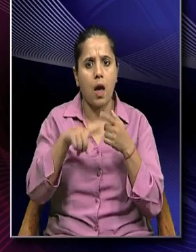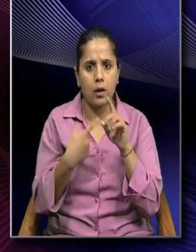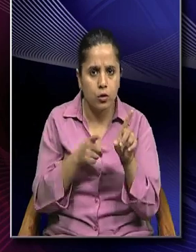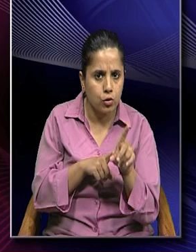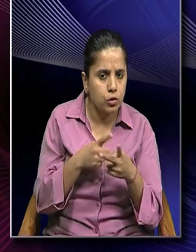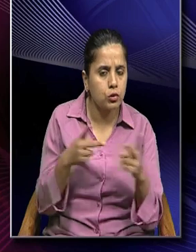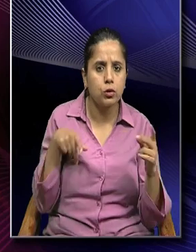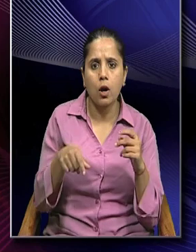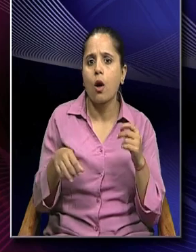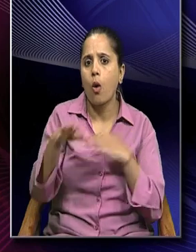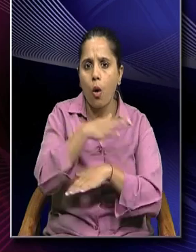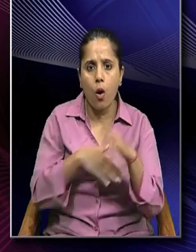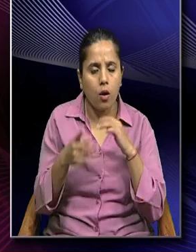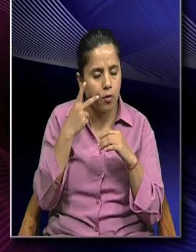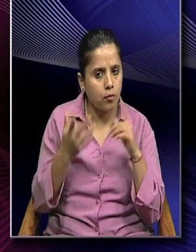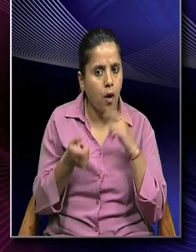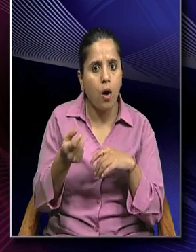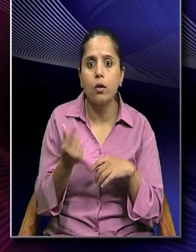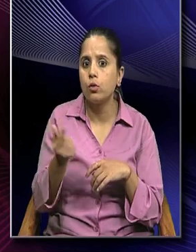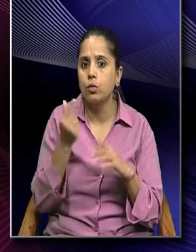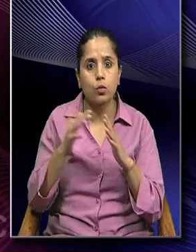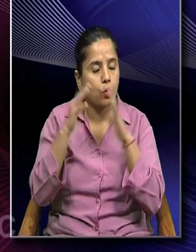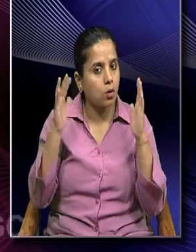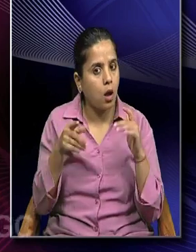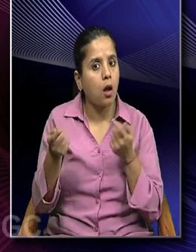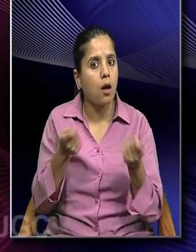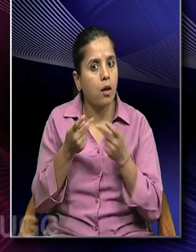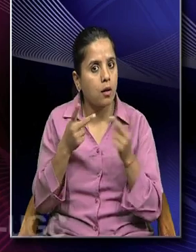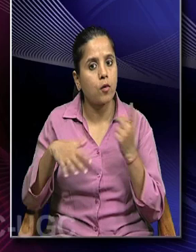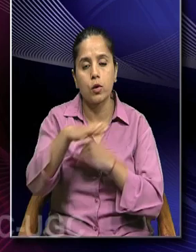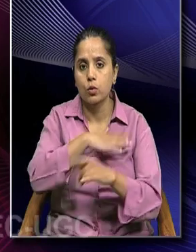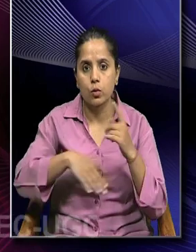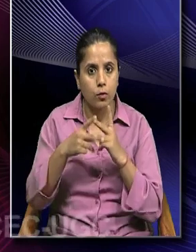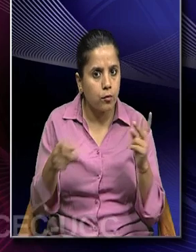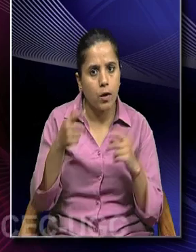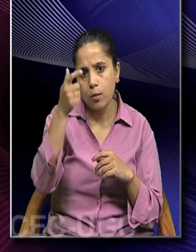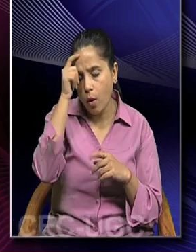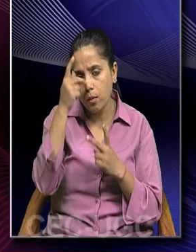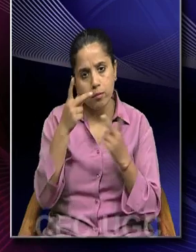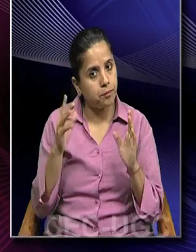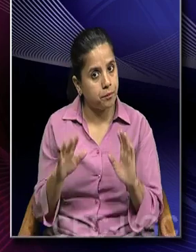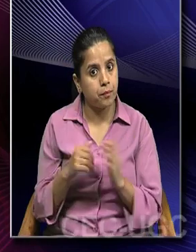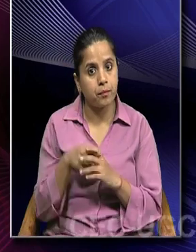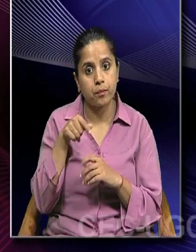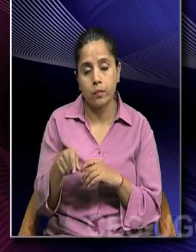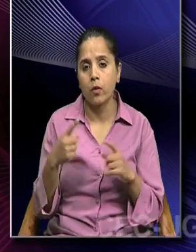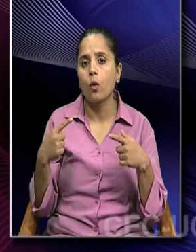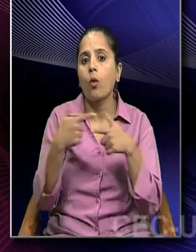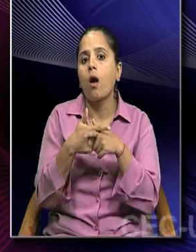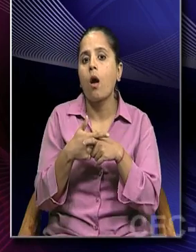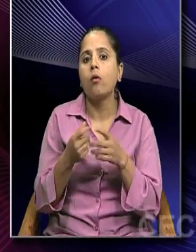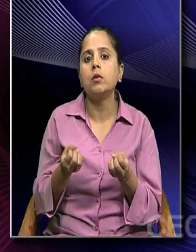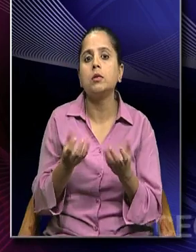organizations, they have found it very much useful in dealing with those situations, those problems where the conflict